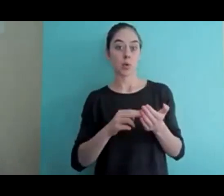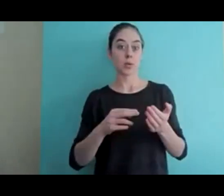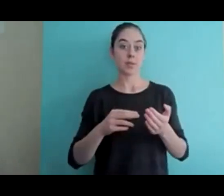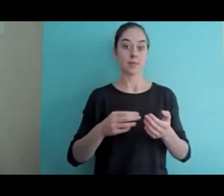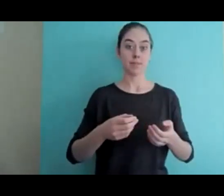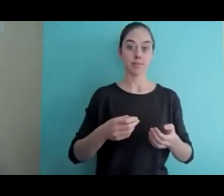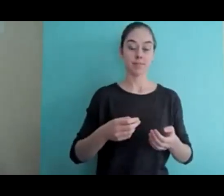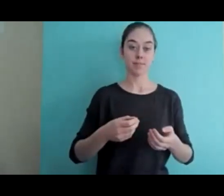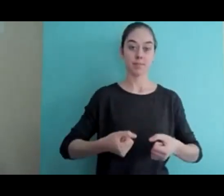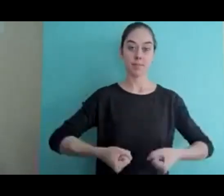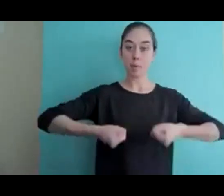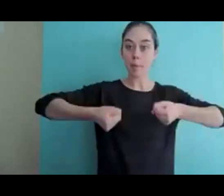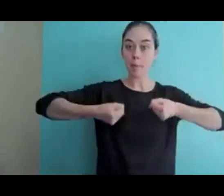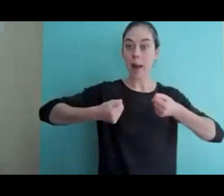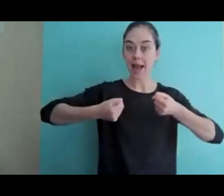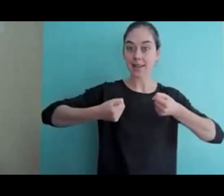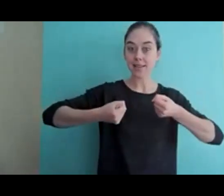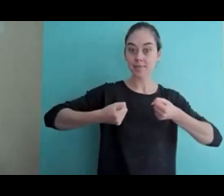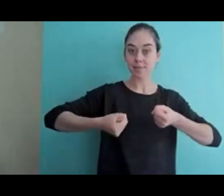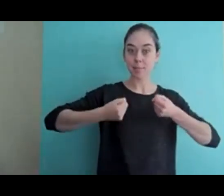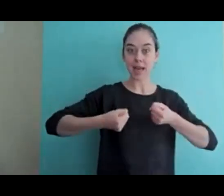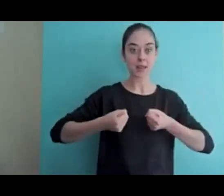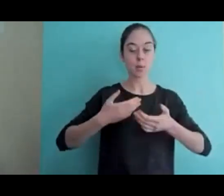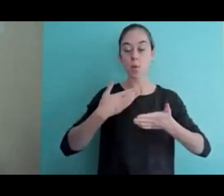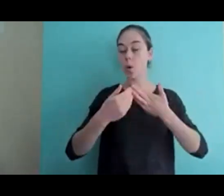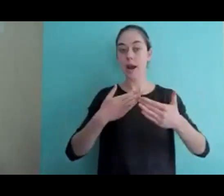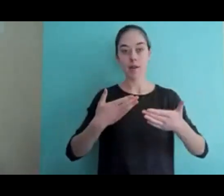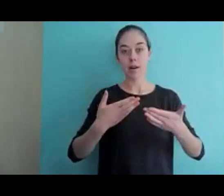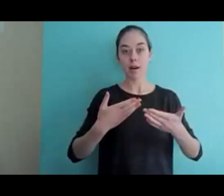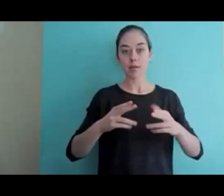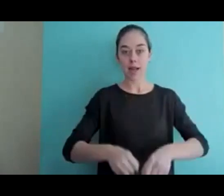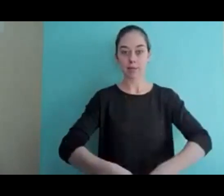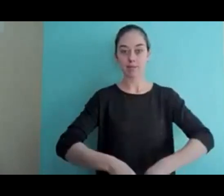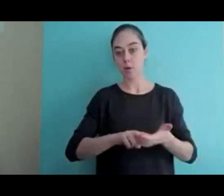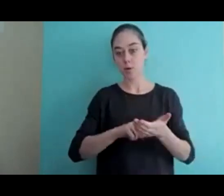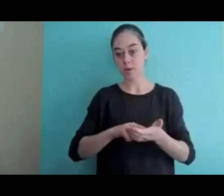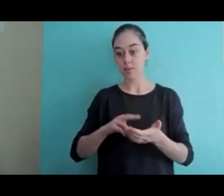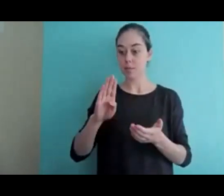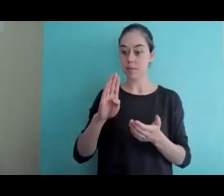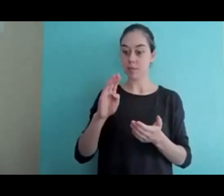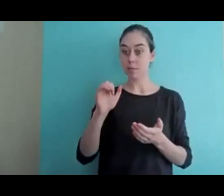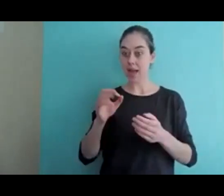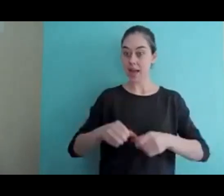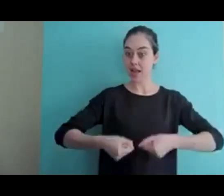out, or you can use your little your shopping bag, whatever it is. Pull it up, okay?